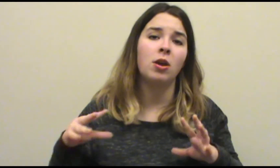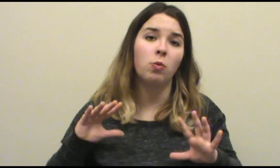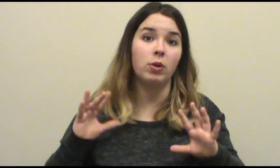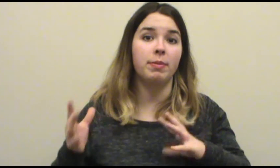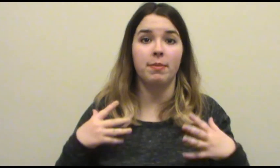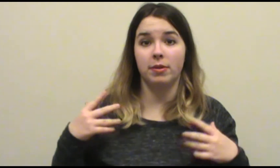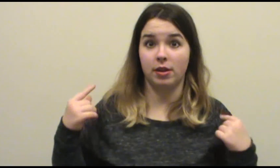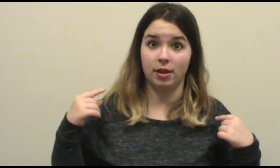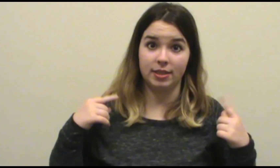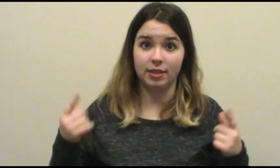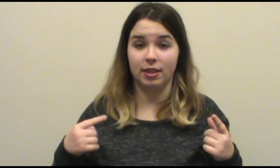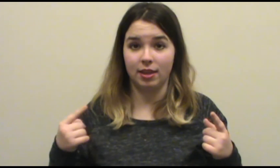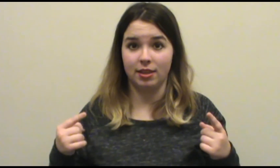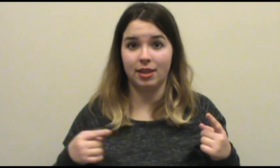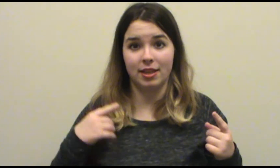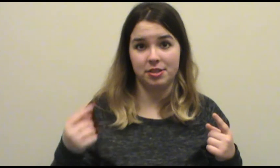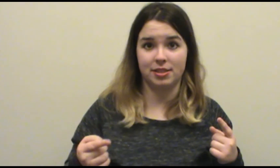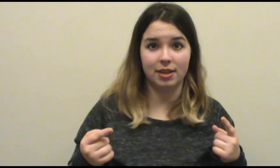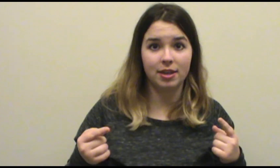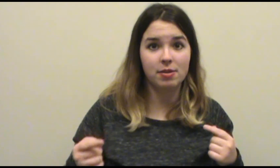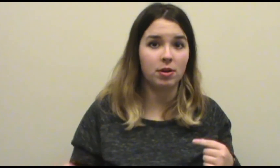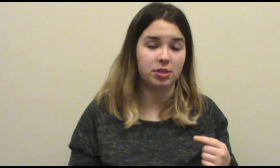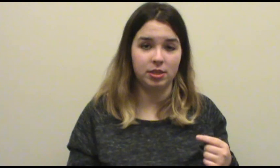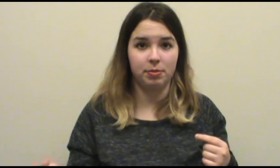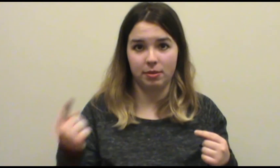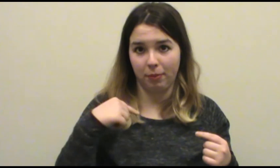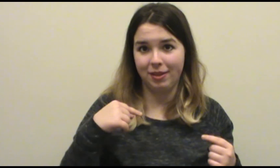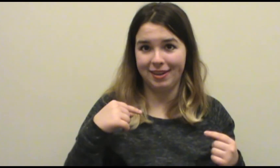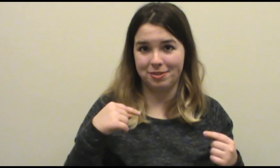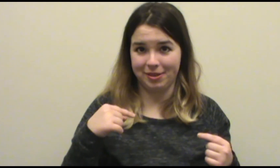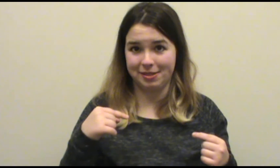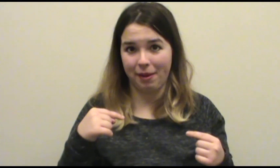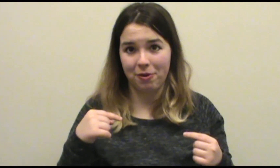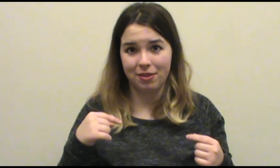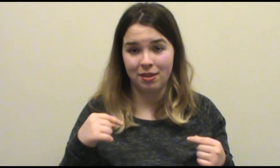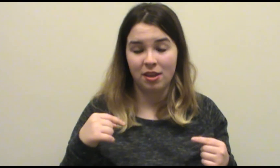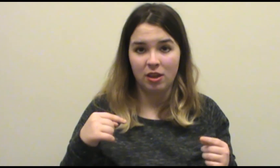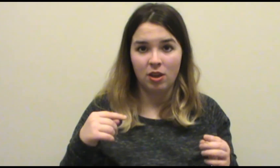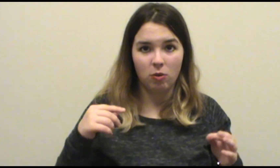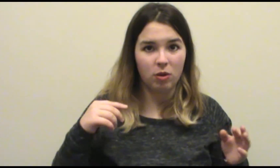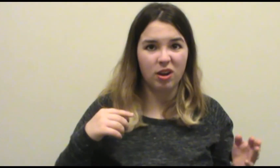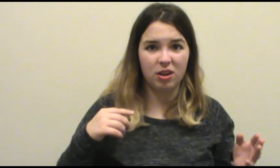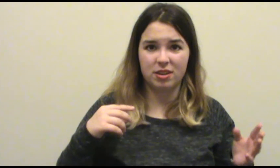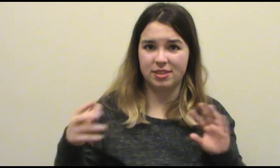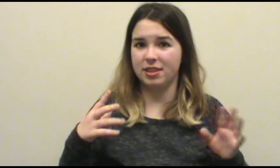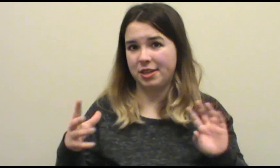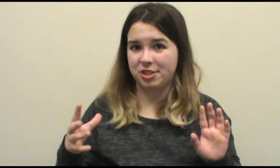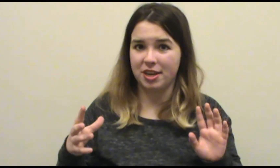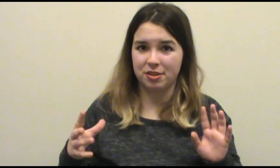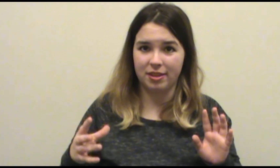would you be able to instantly think of the thing that Jessica did, where she just put the bullet in Trish's mouth? Or does it change your thoughts